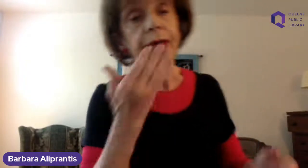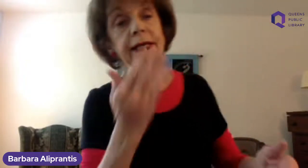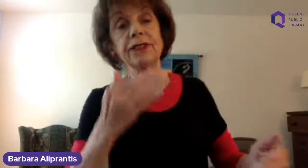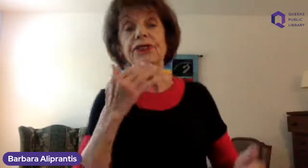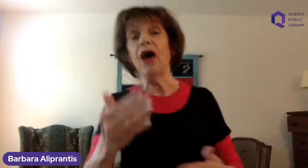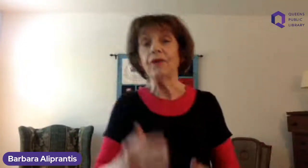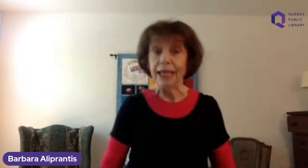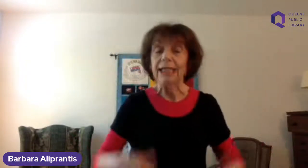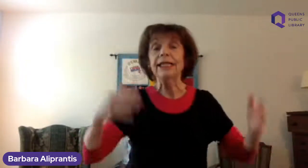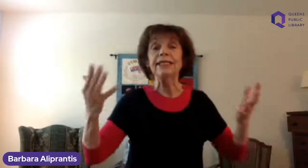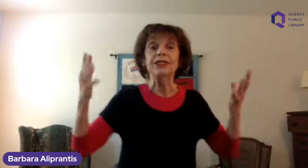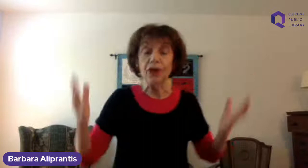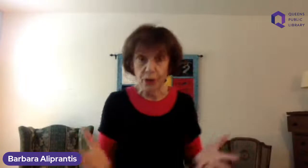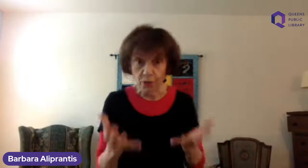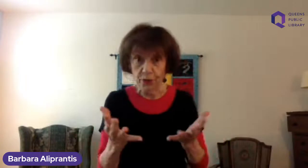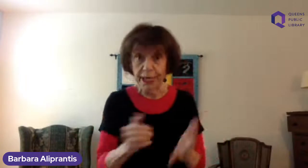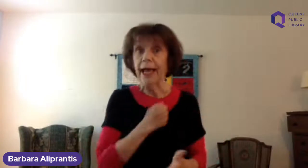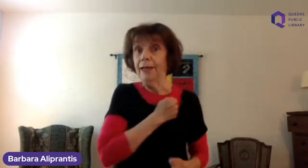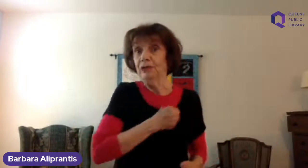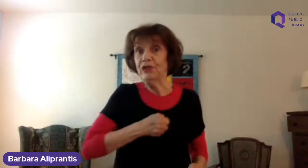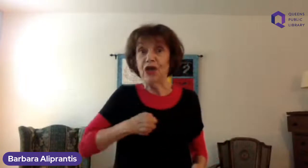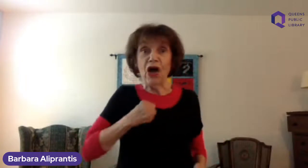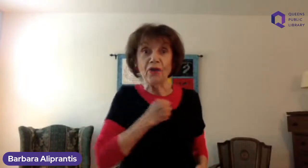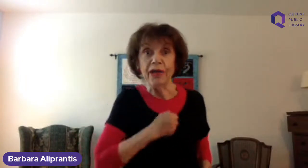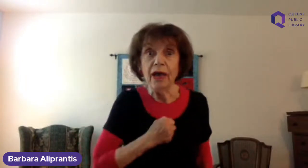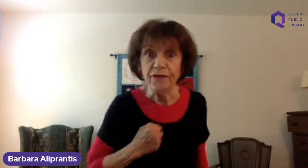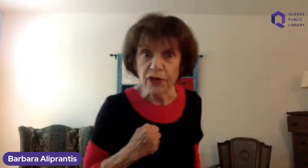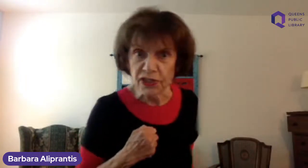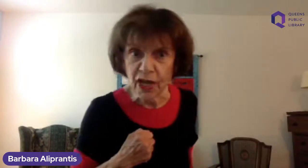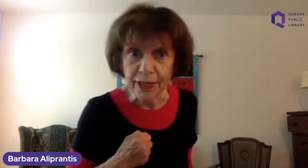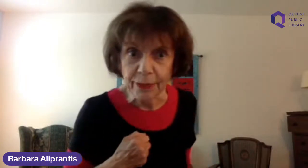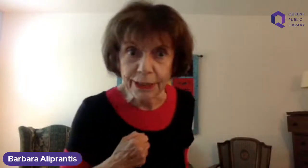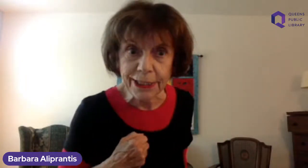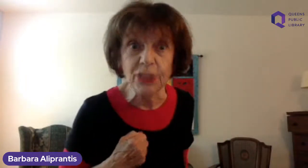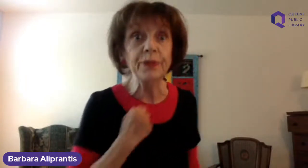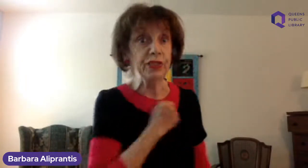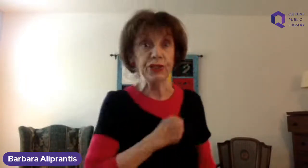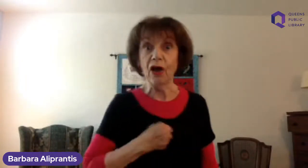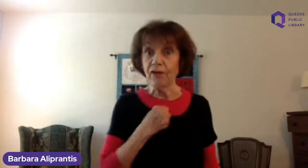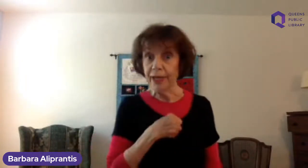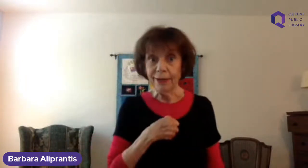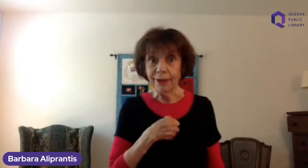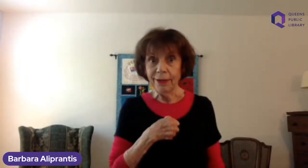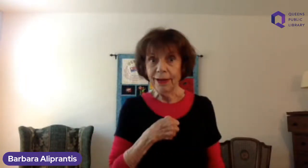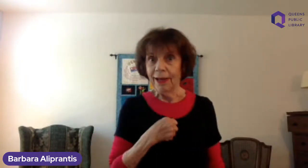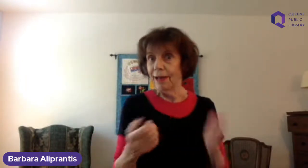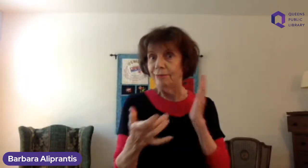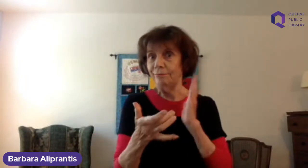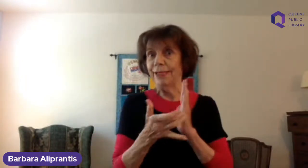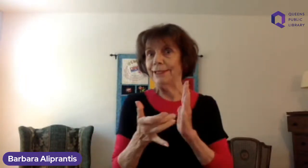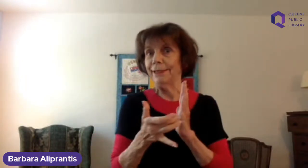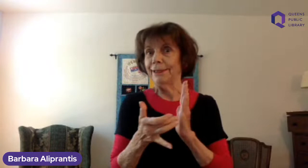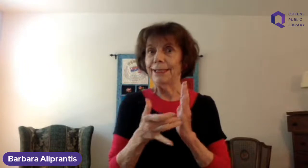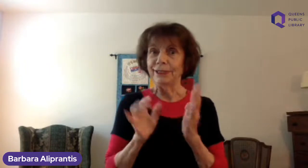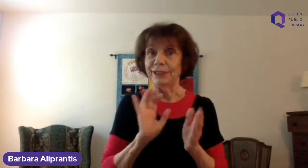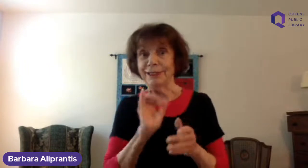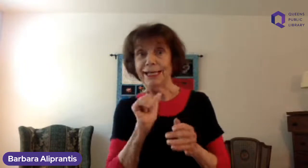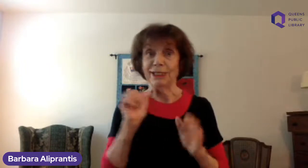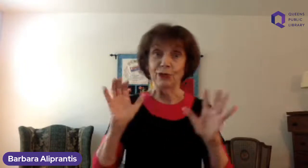Okay, sorry. Let's start over again. Sorry. First sign I'm going to teach you is sorry. My technology is not so